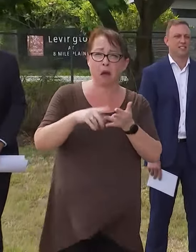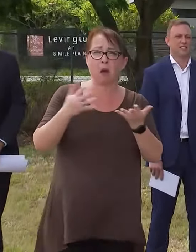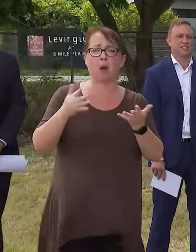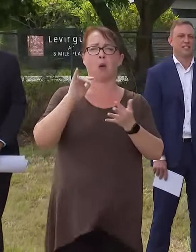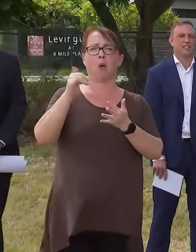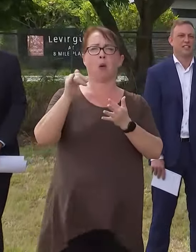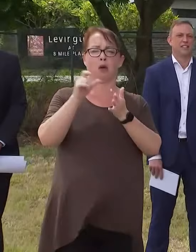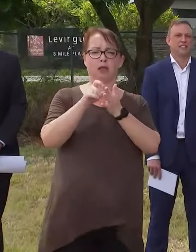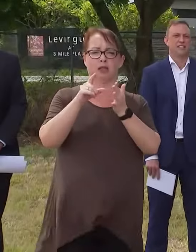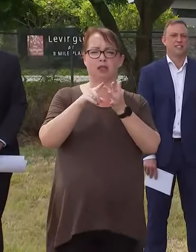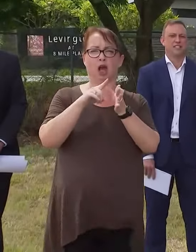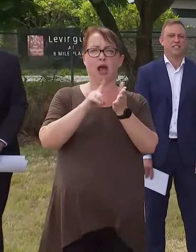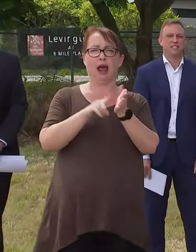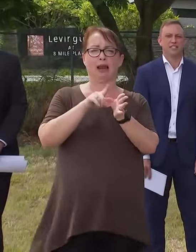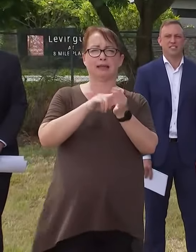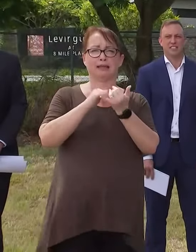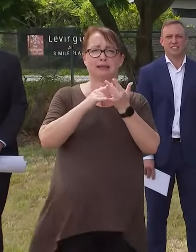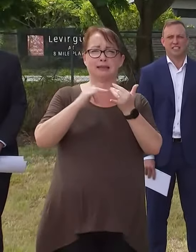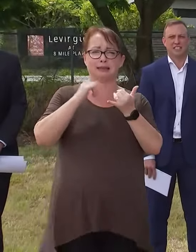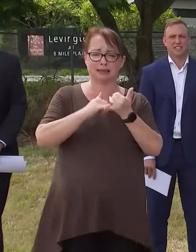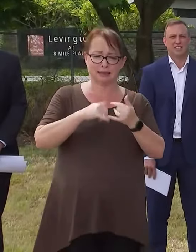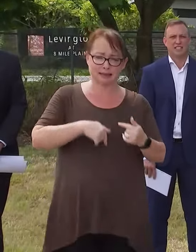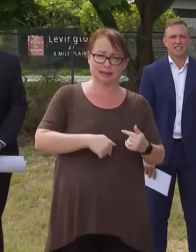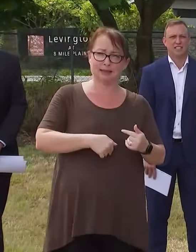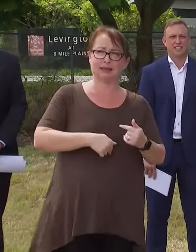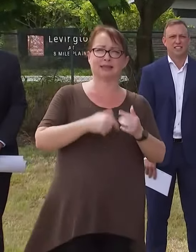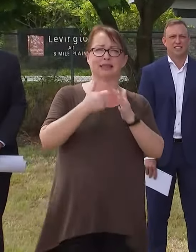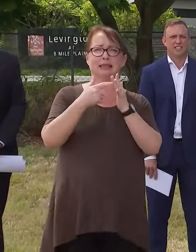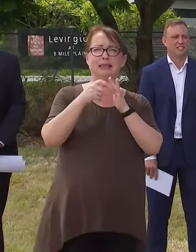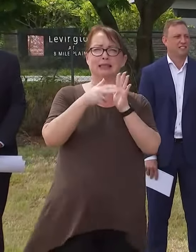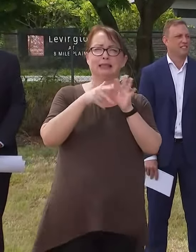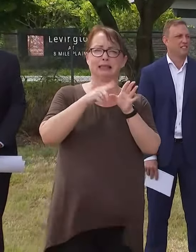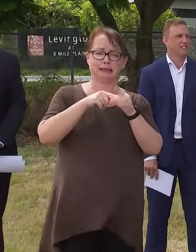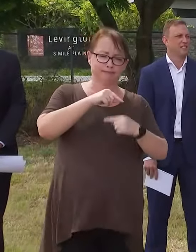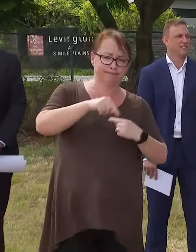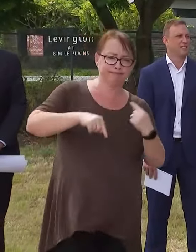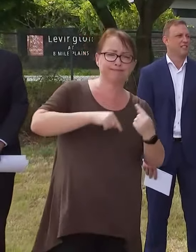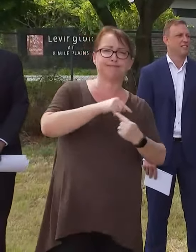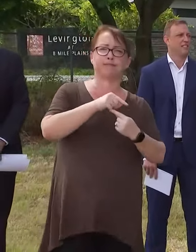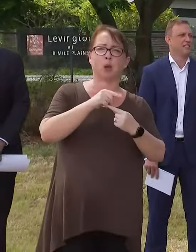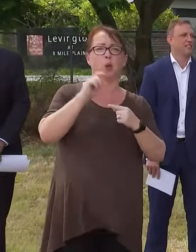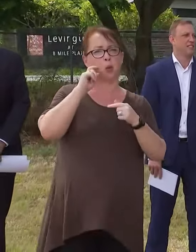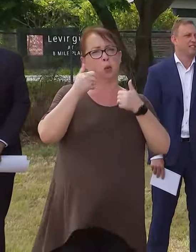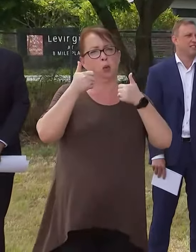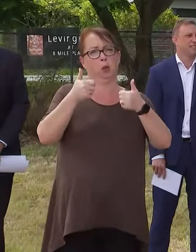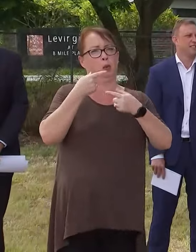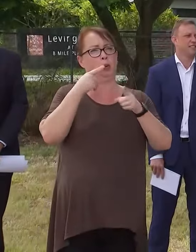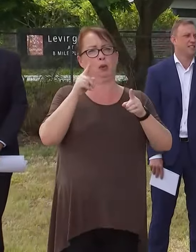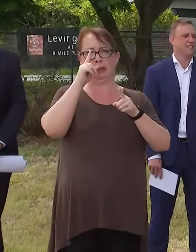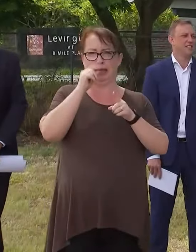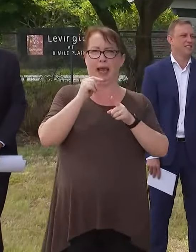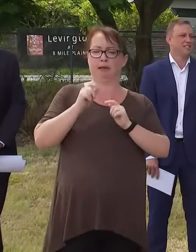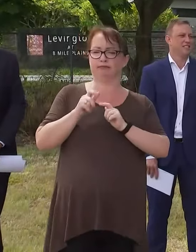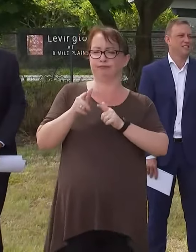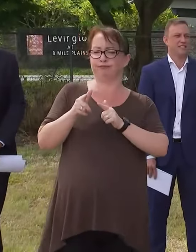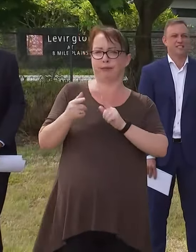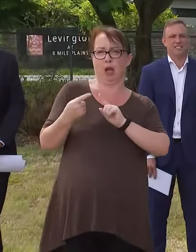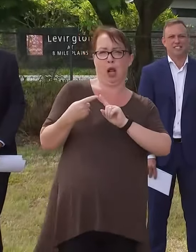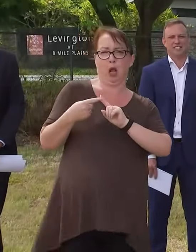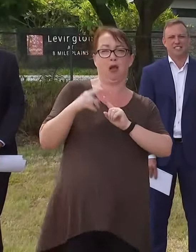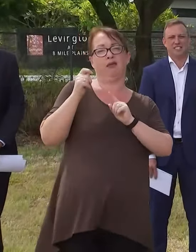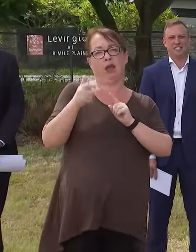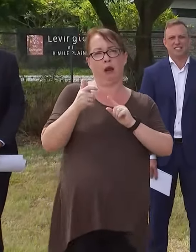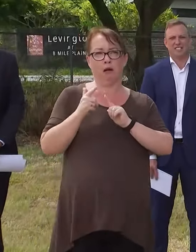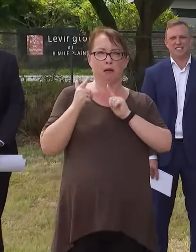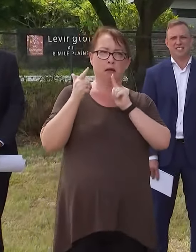renal dialysis. This is going to be great to be able to get your treatment closer to home. No more travelling into